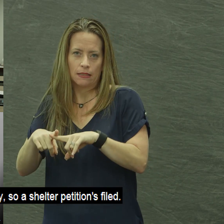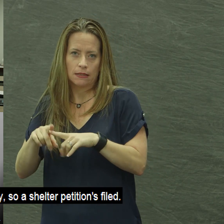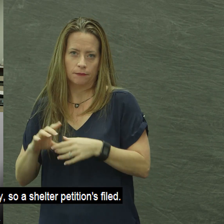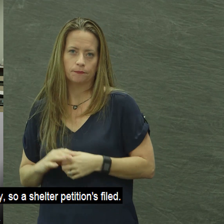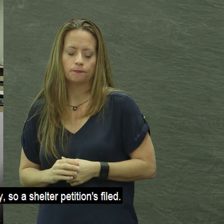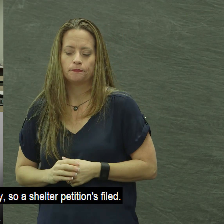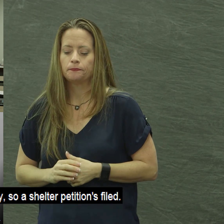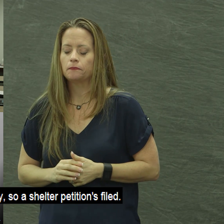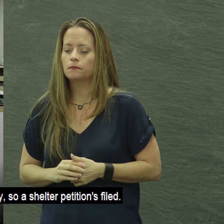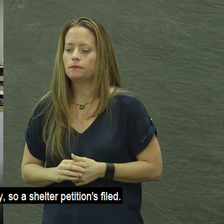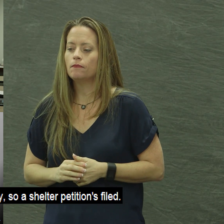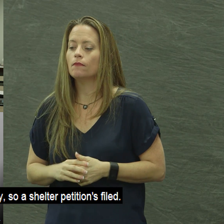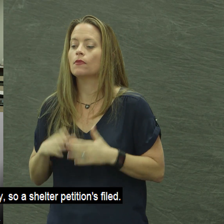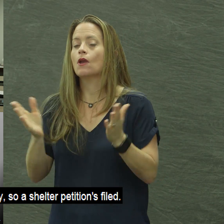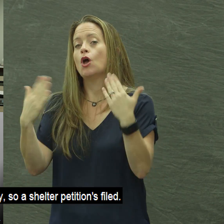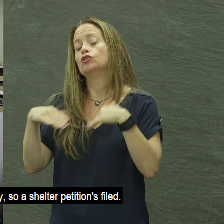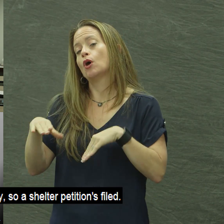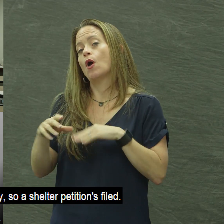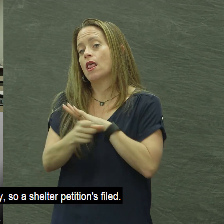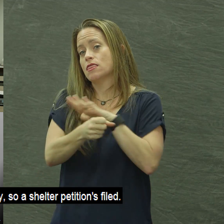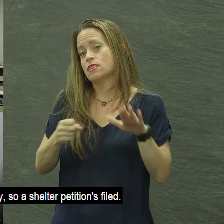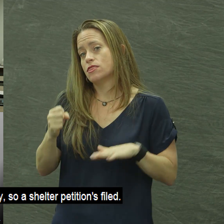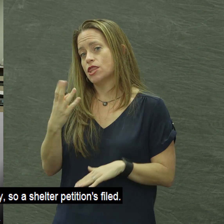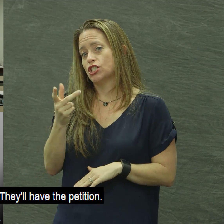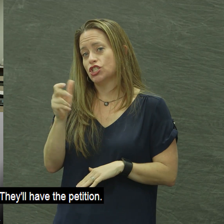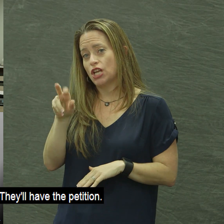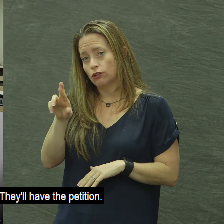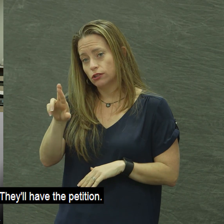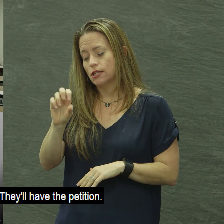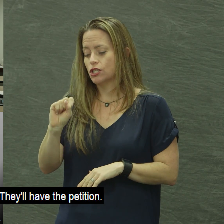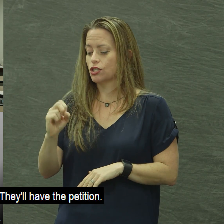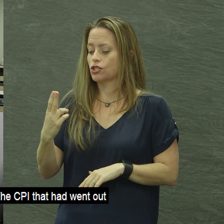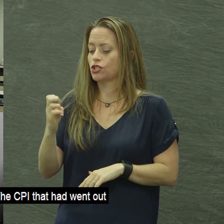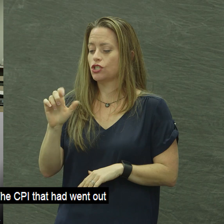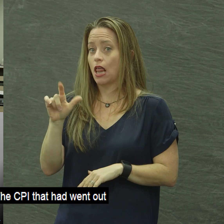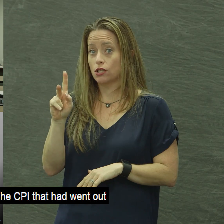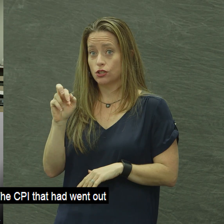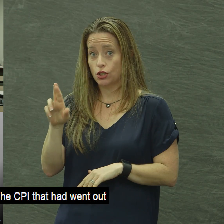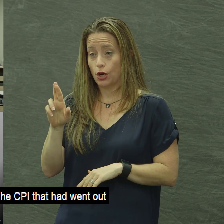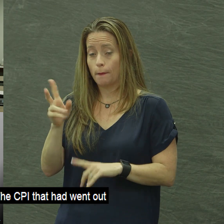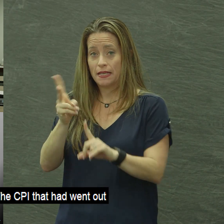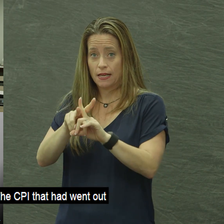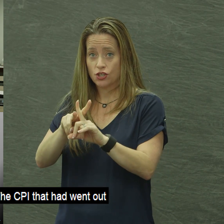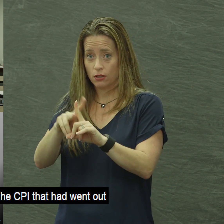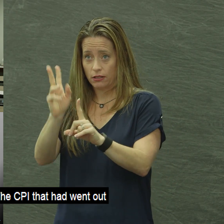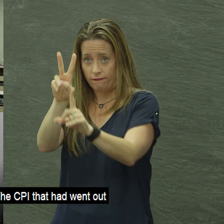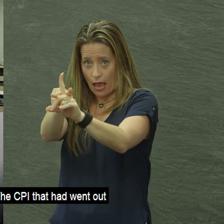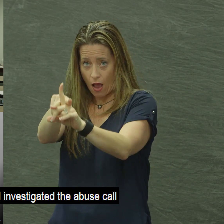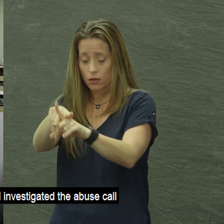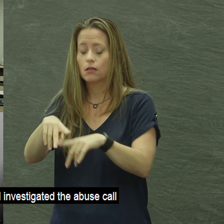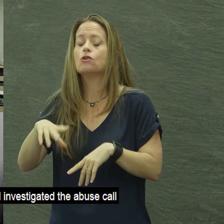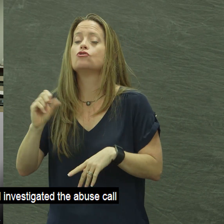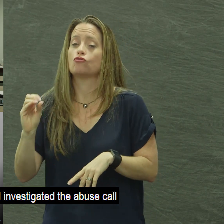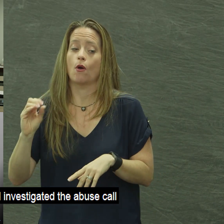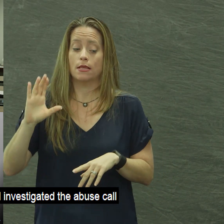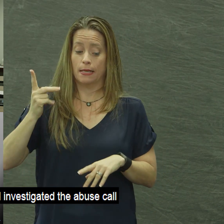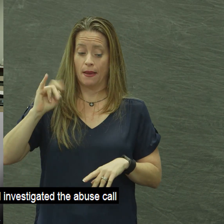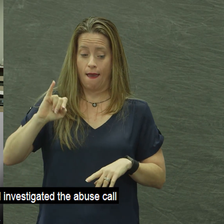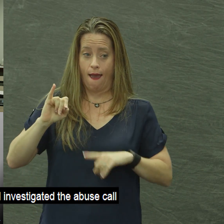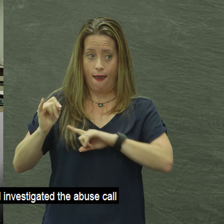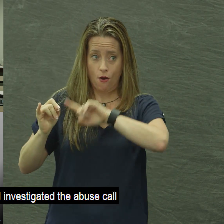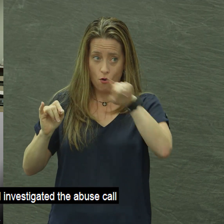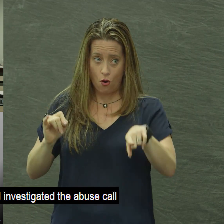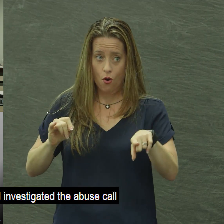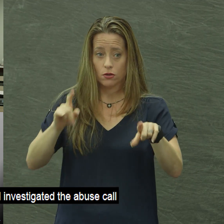Okay, so a shelter petition's filed. They'll have the petition. The CPI that had went out and investigated